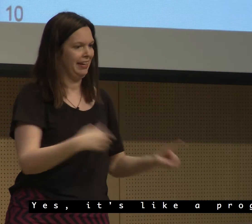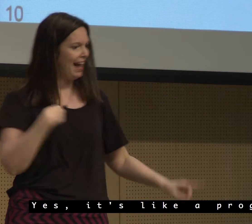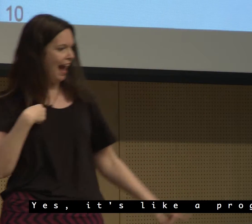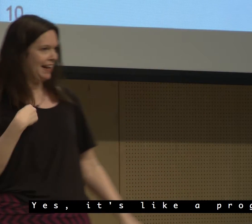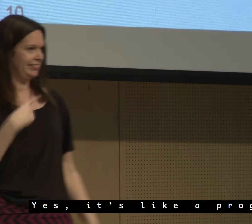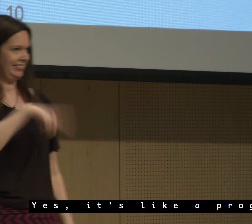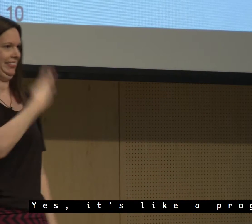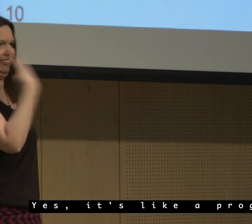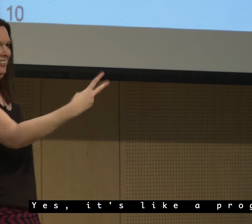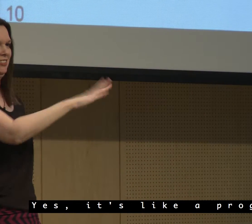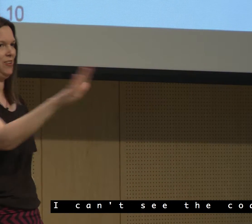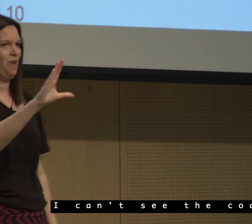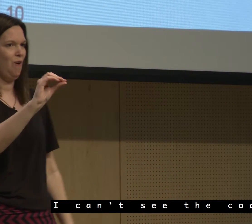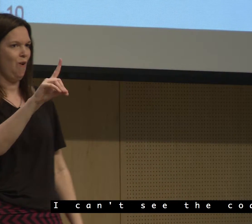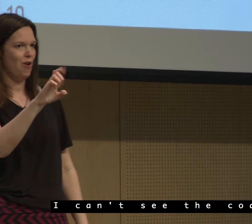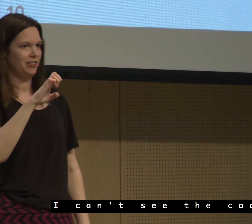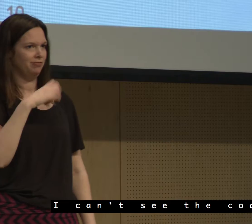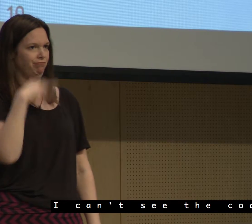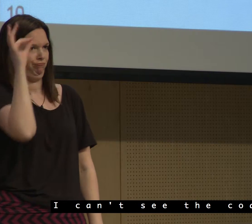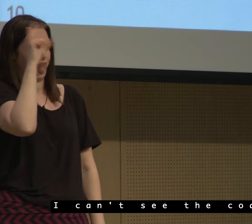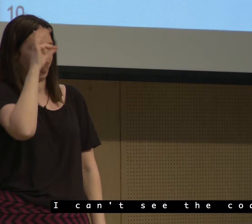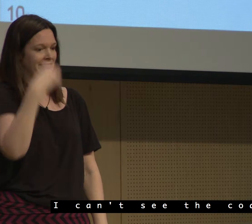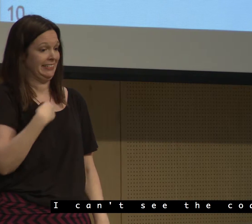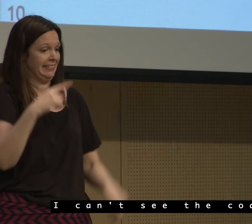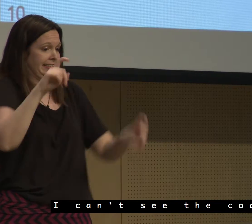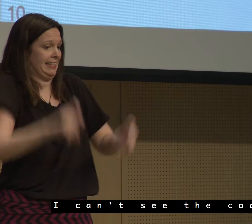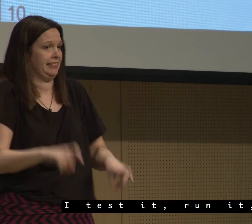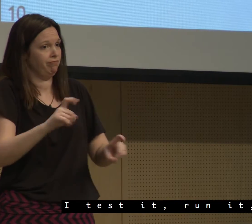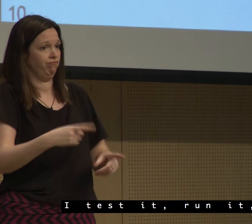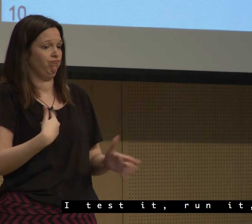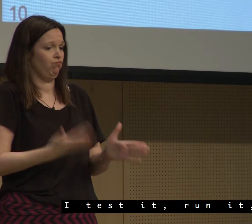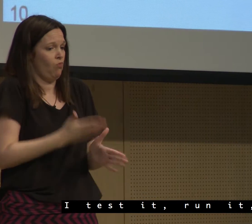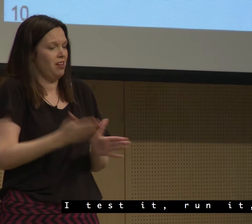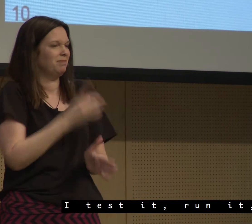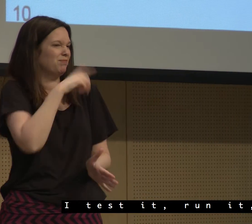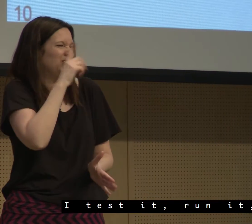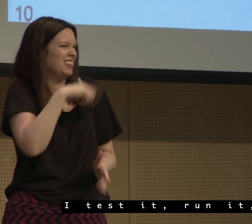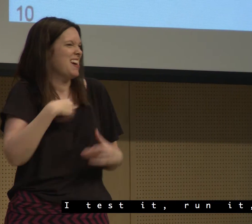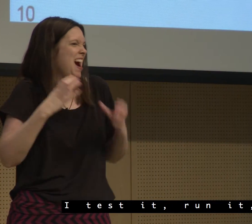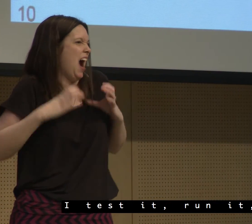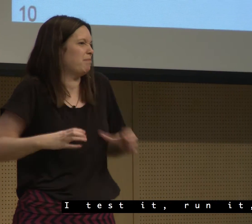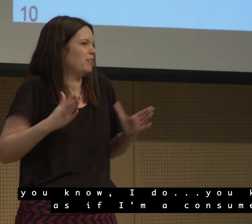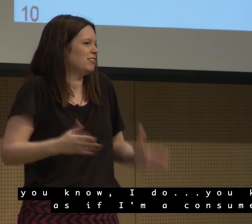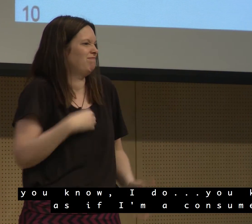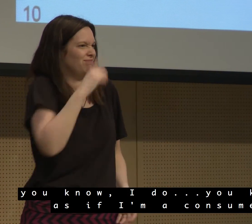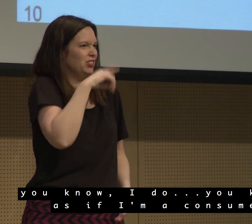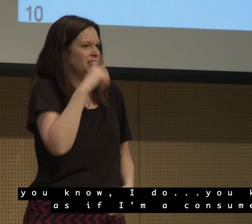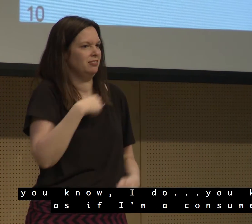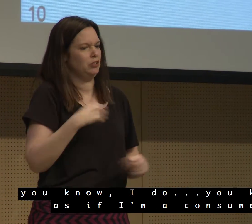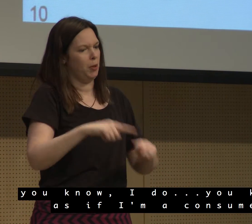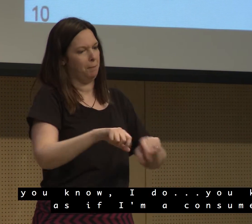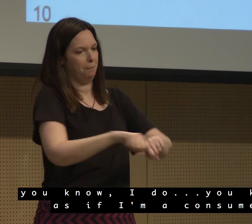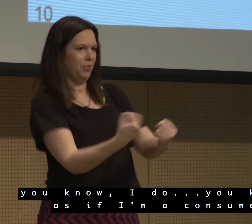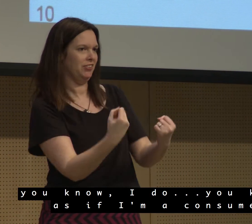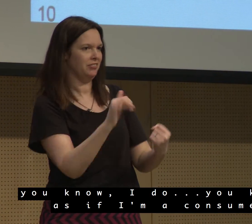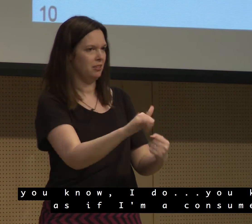like a program. I can't see the code. I test it, run it. It's, I do, as if